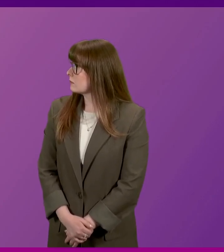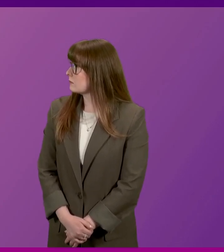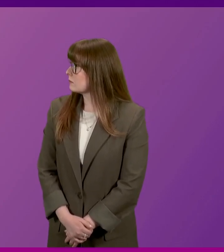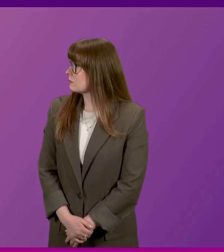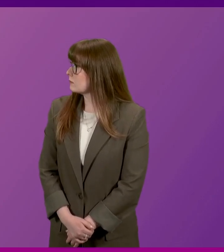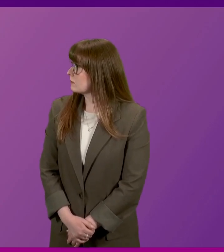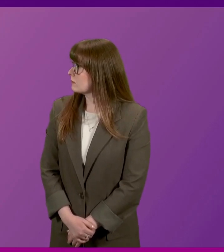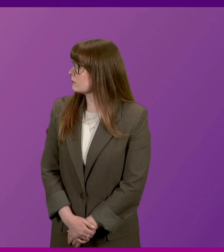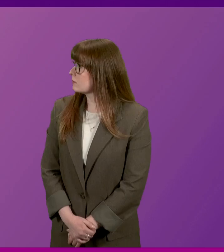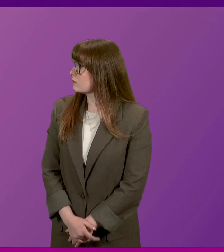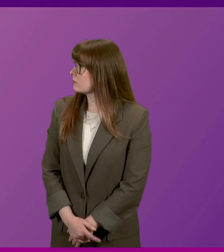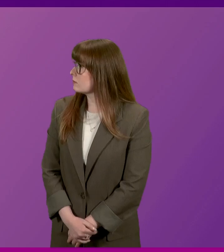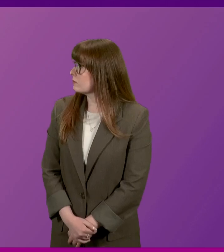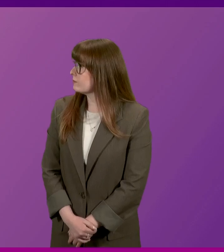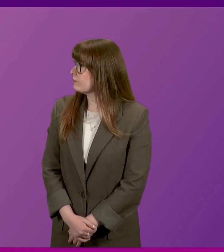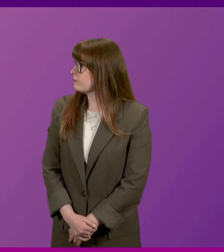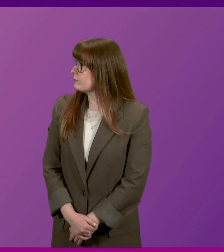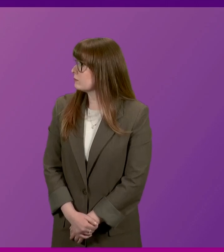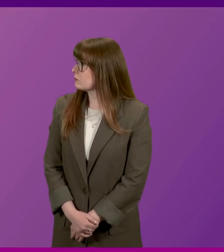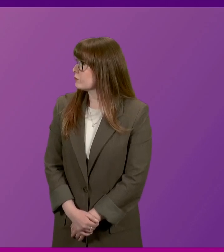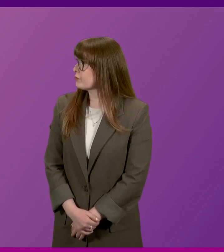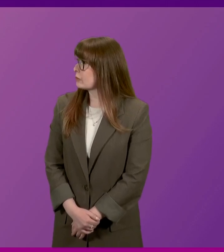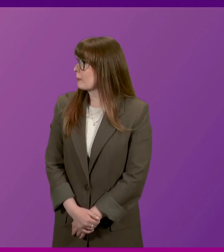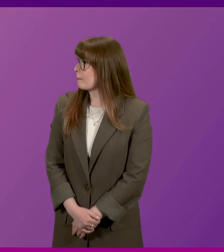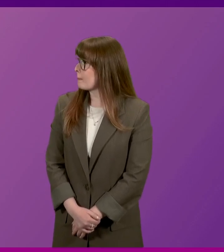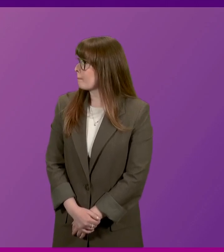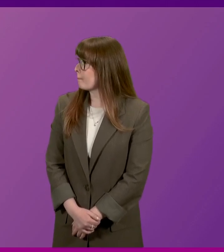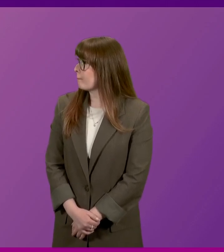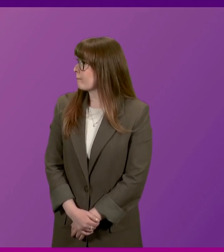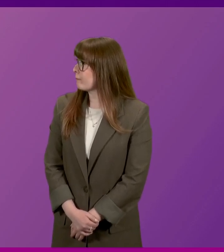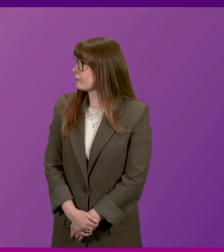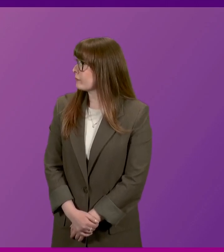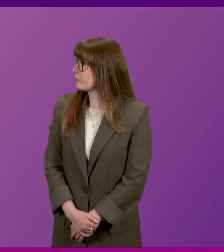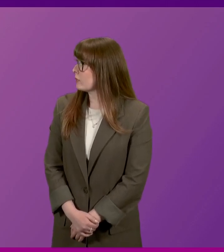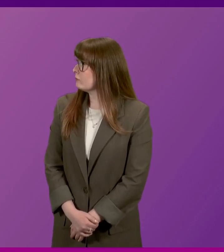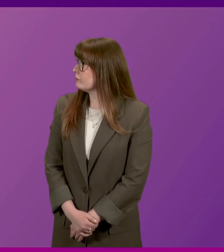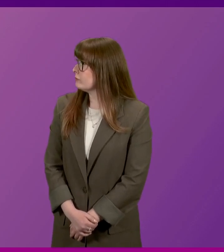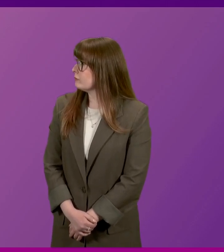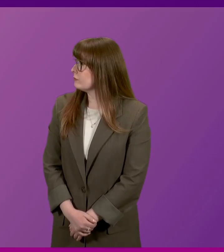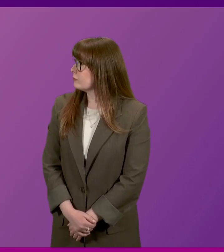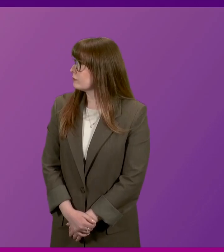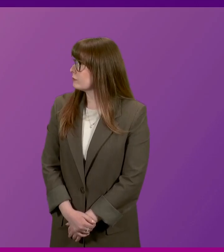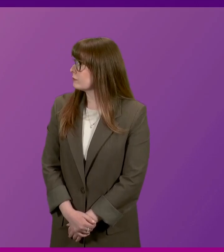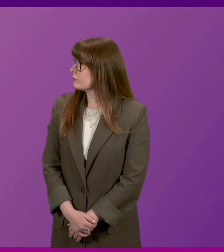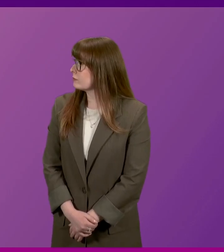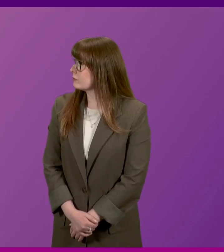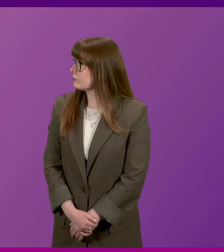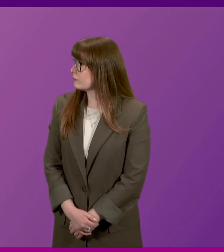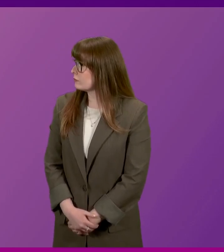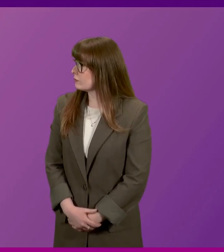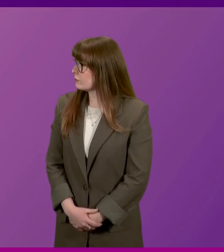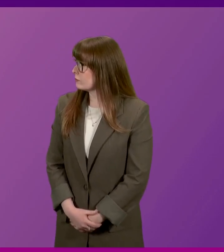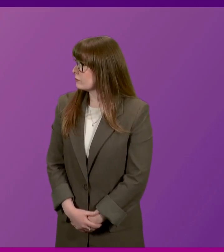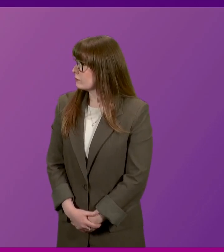recognise and decipher all the stories of all these people and what people are talking about. So we talked about